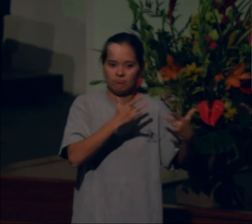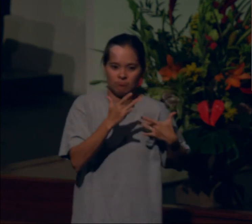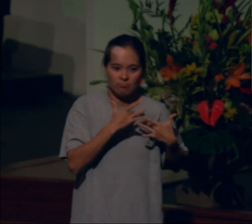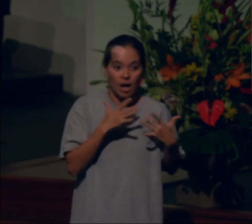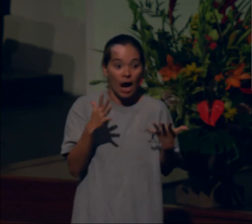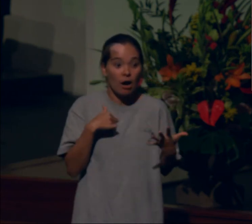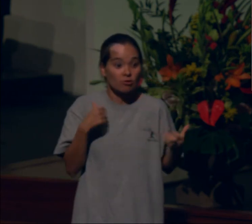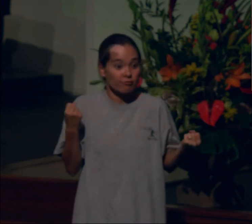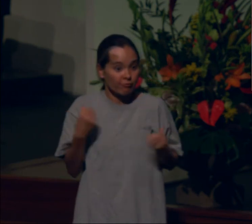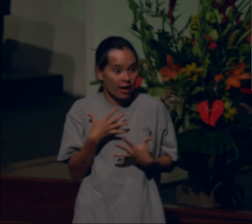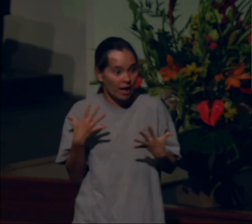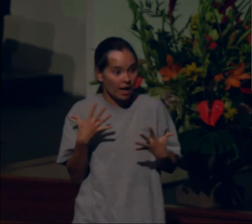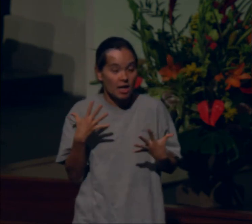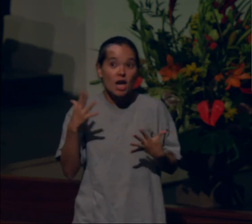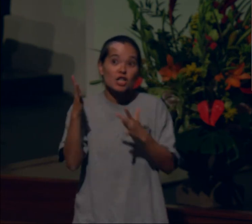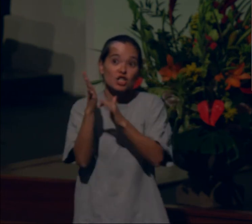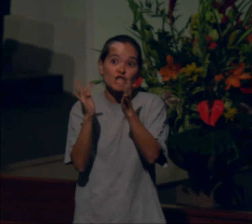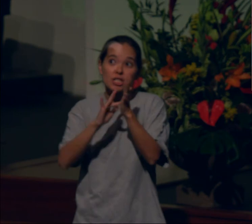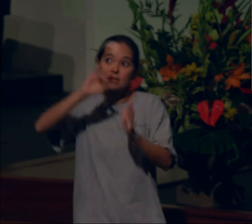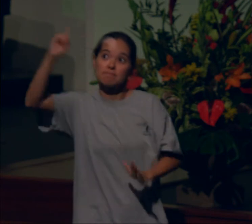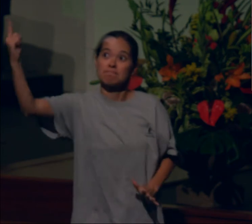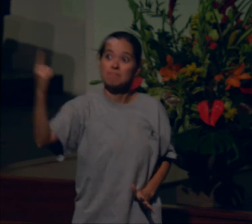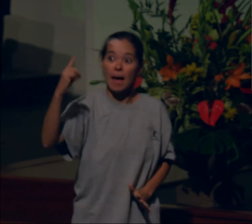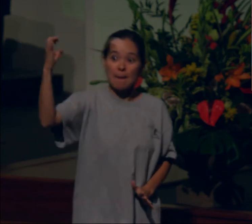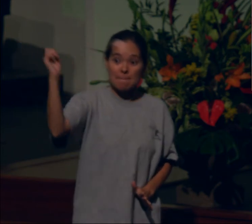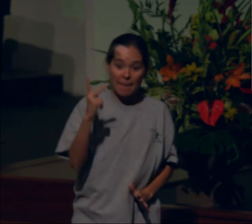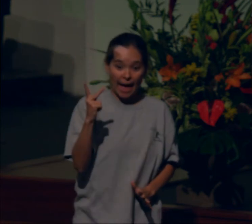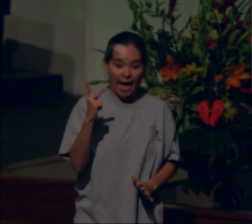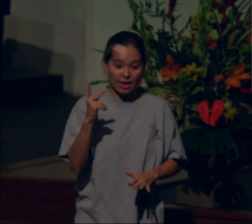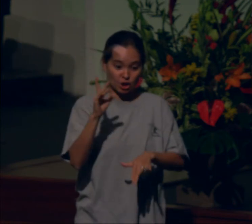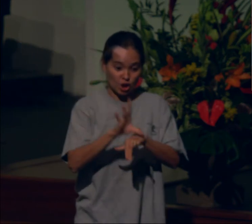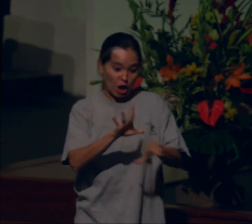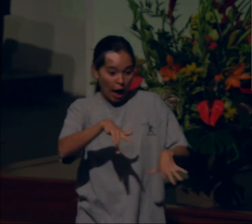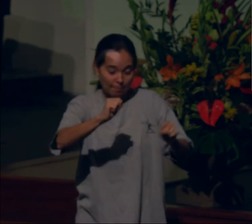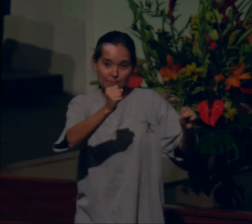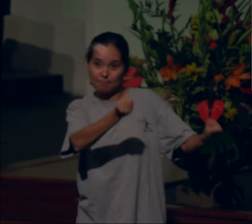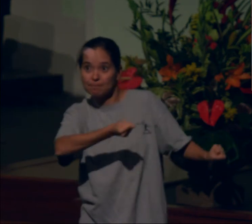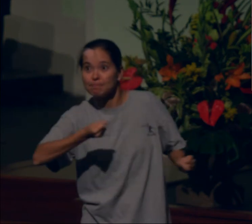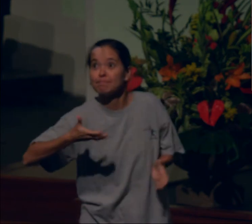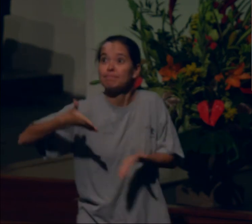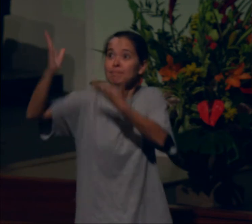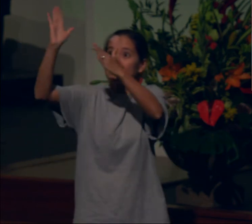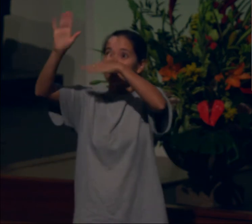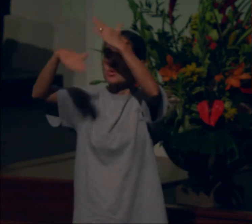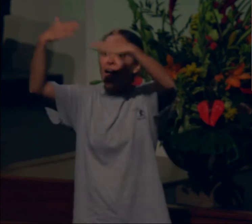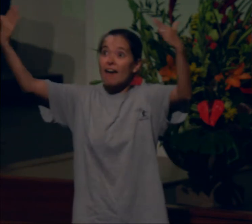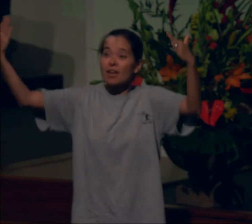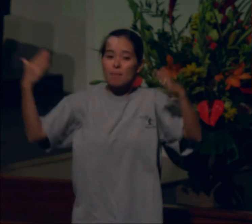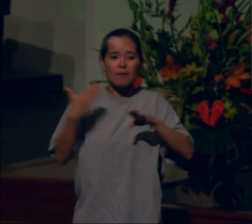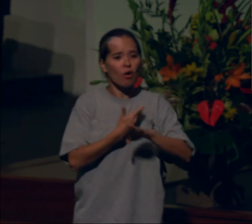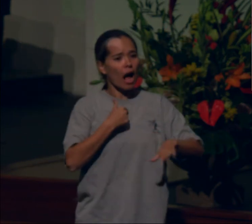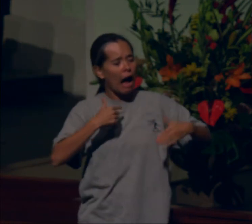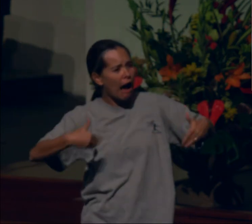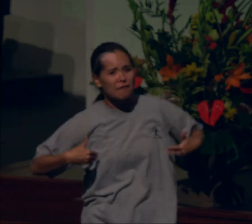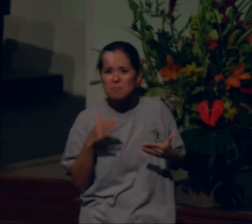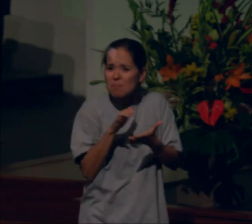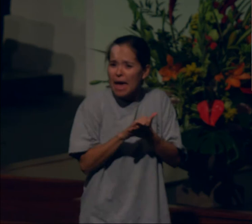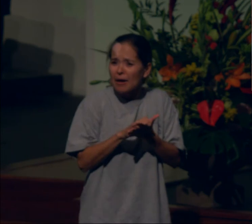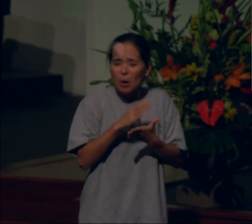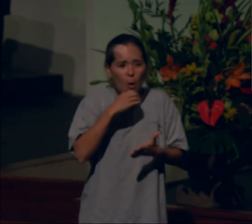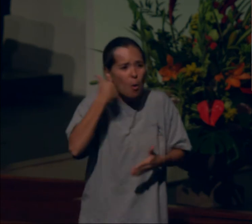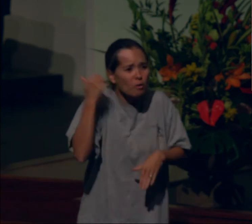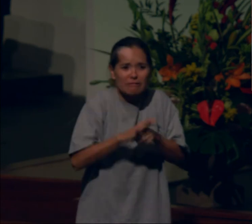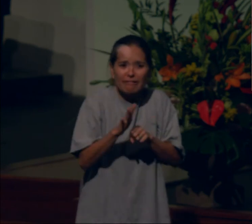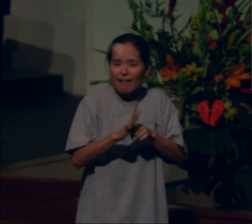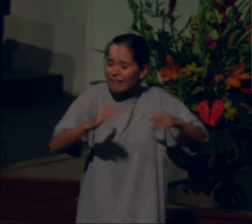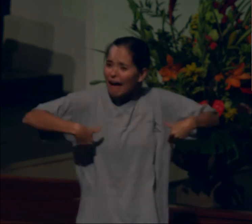was afraid that Jesus Christ would come back for his church and rapture us away before I had time to get old enough and get